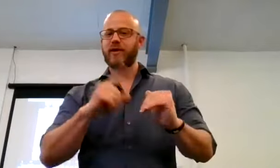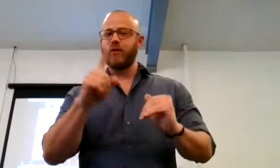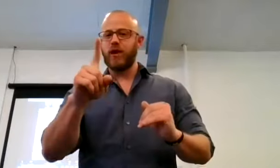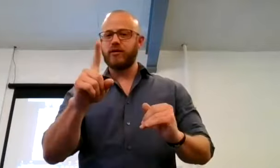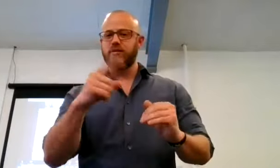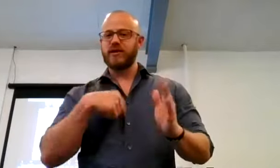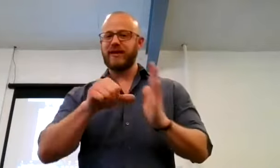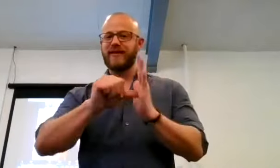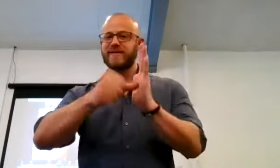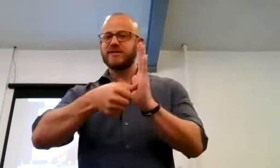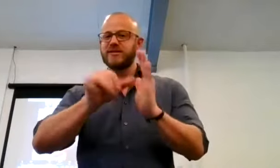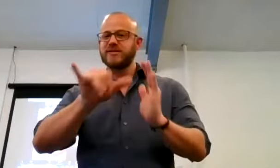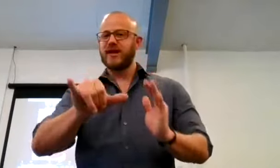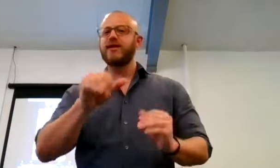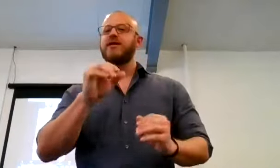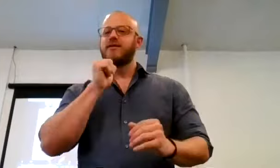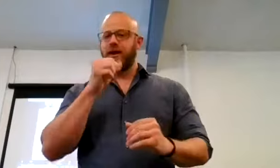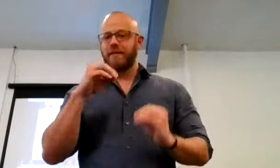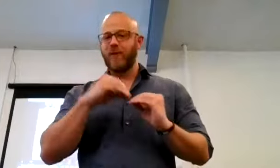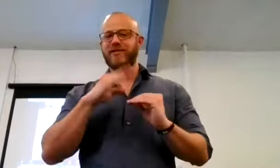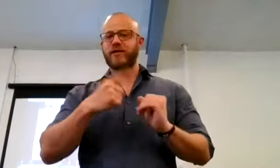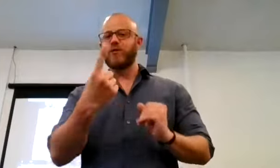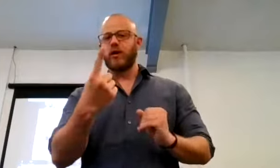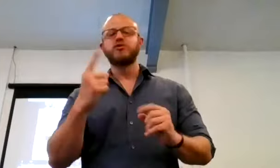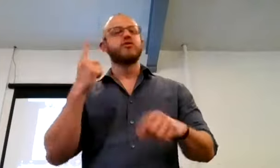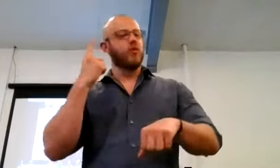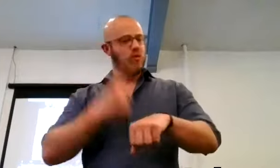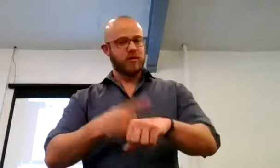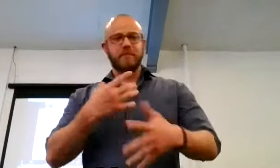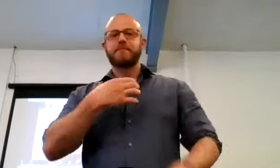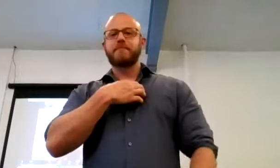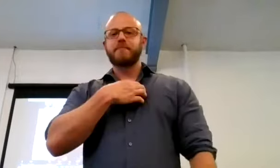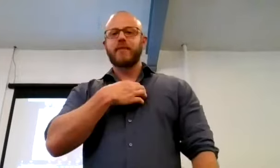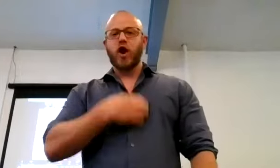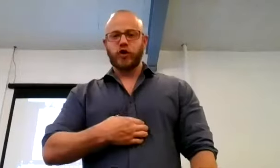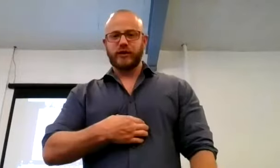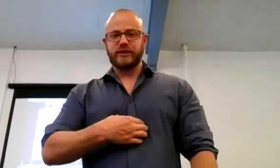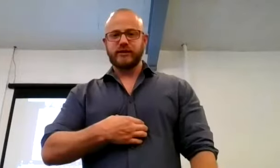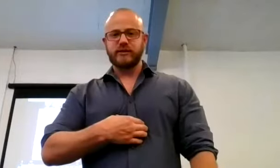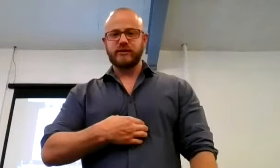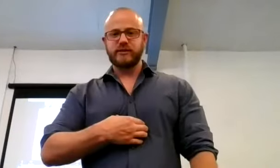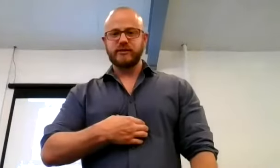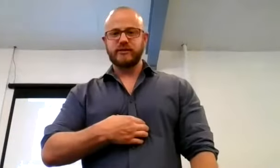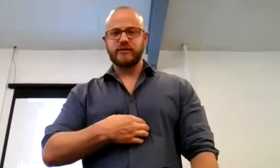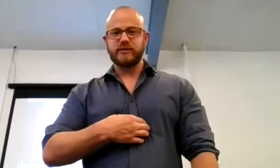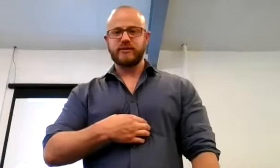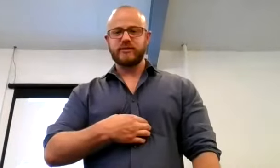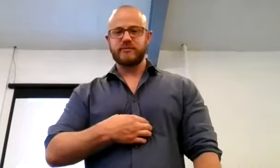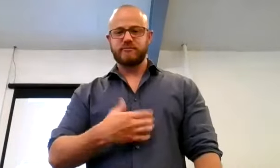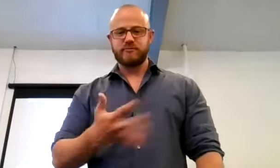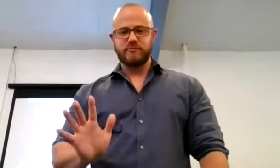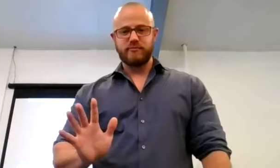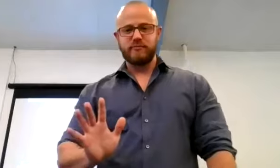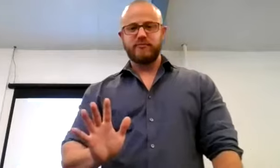not more than once. Just, I want to truly emphasize that. Do not hungry like down your chest, just the one